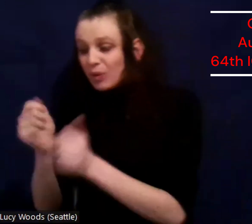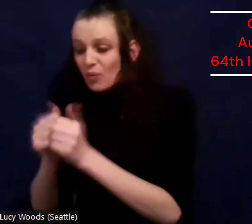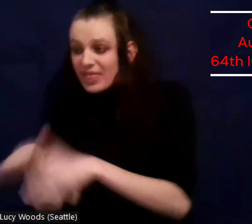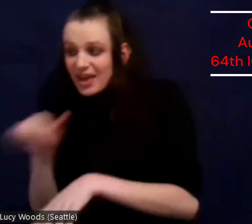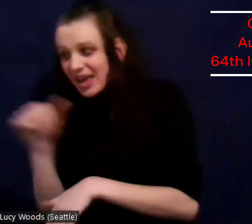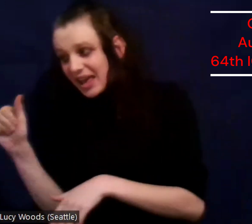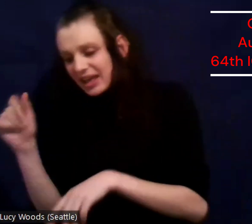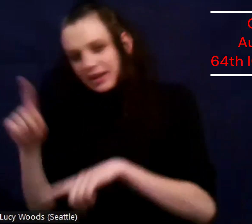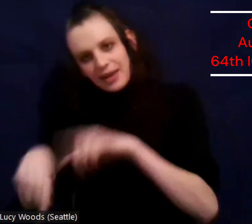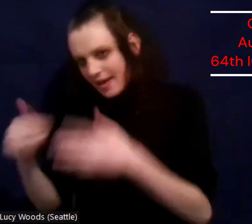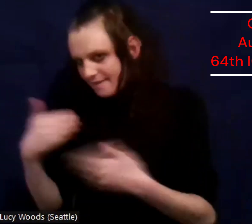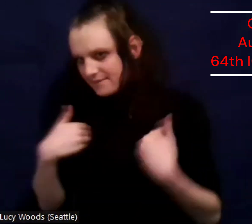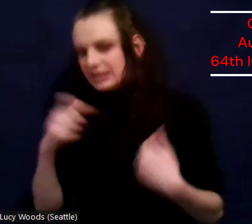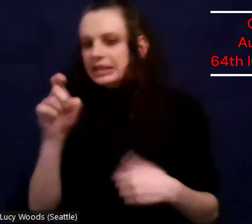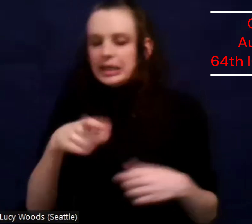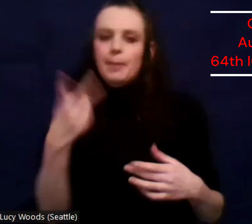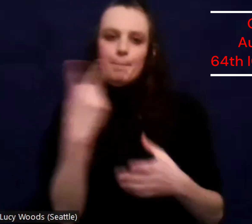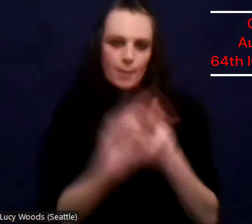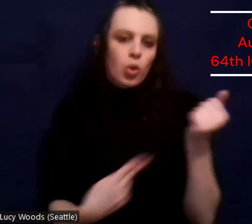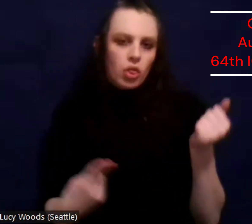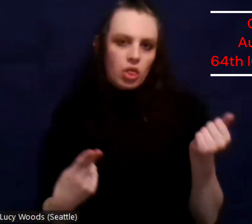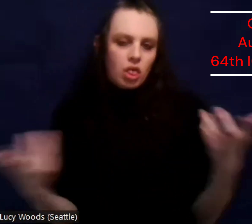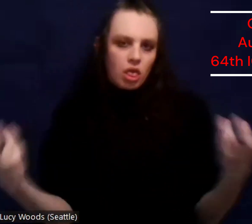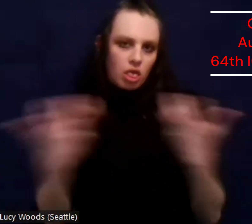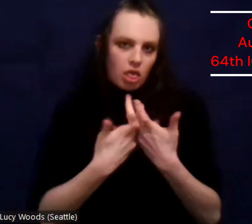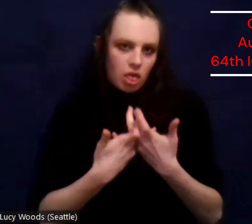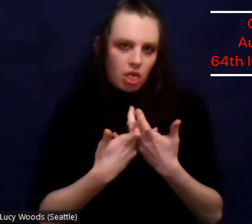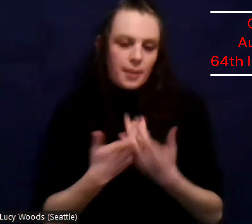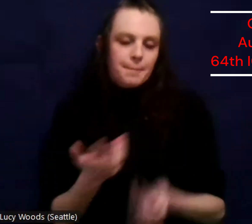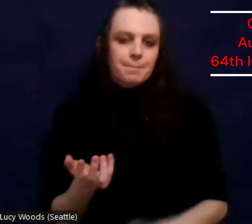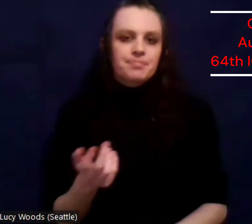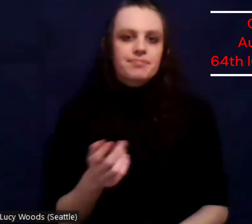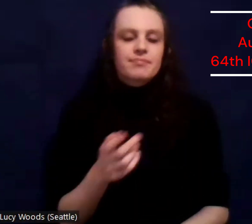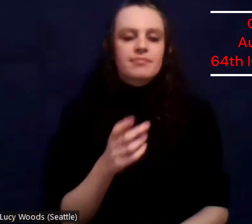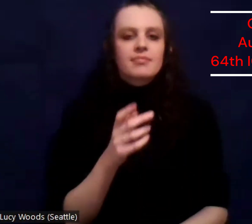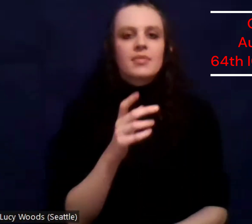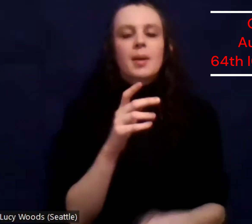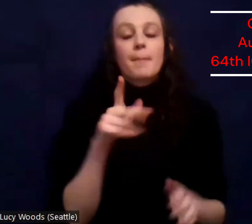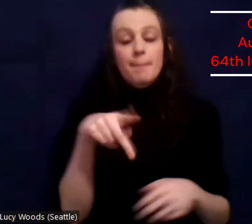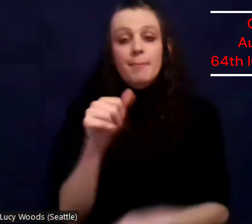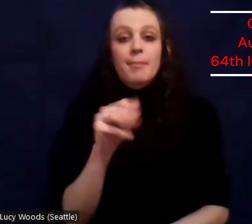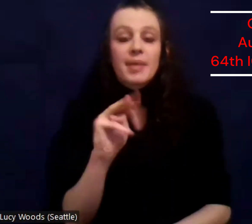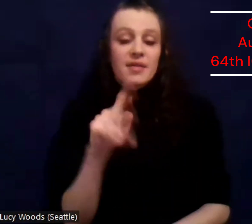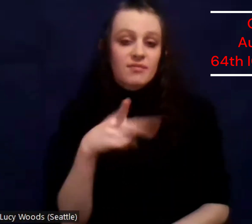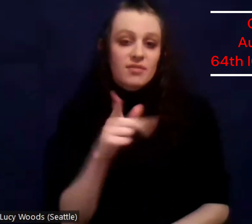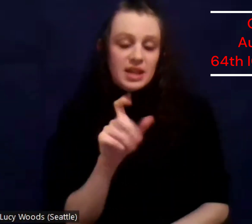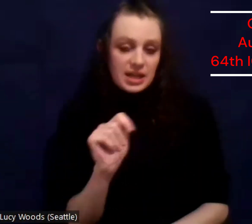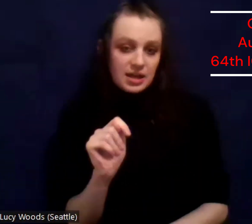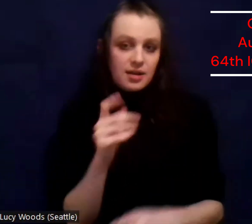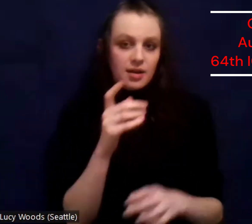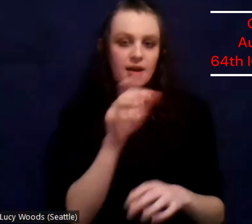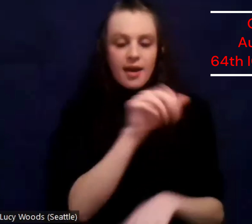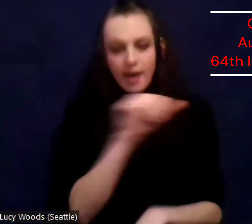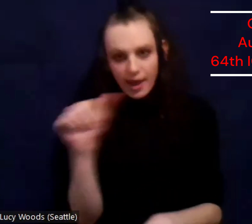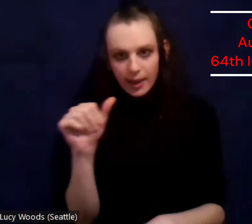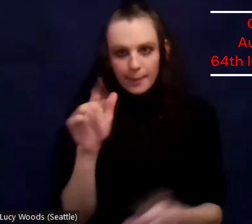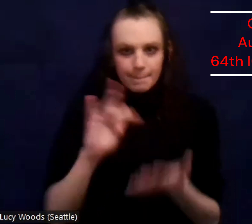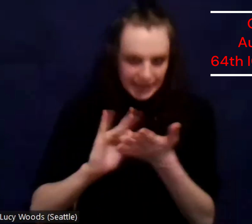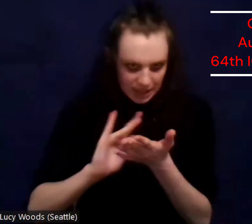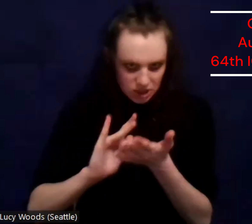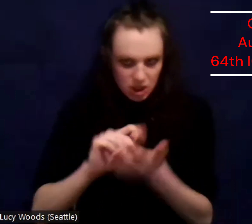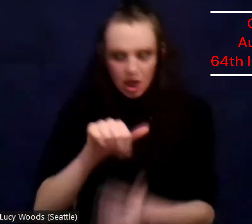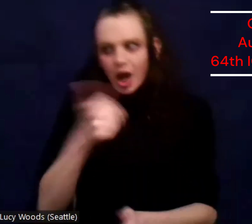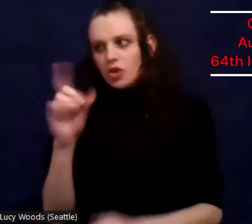AA World Services is literally called Alcoholics Anonymous, Medications and Other Drugs. Um, for me, it's a huge part